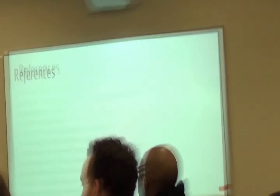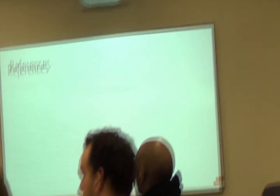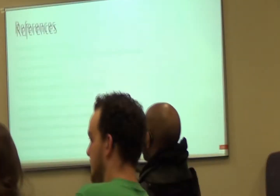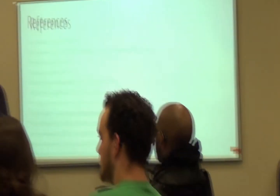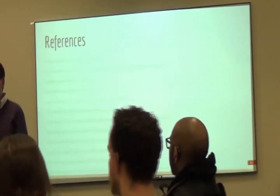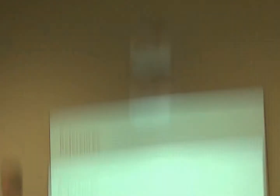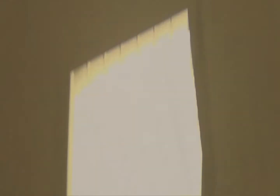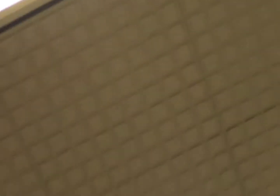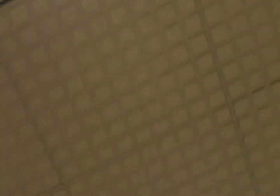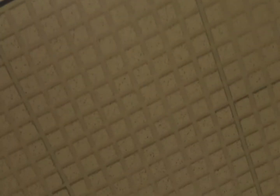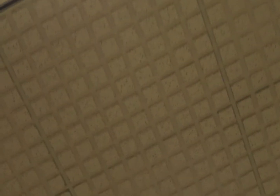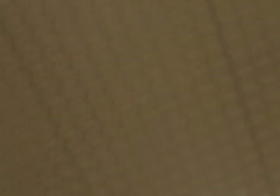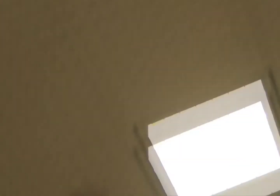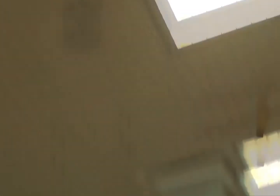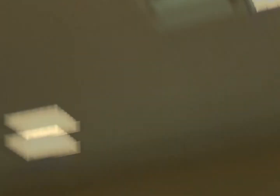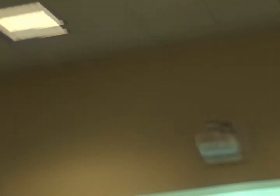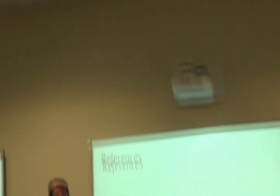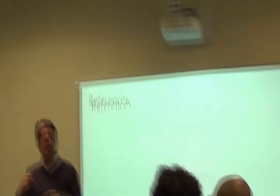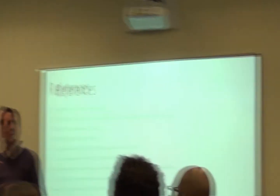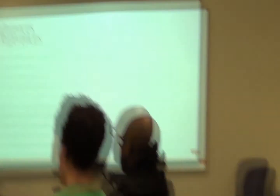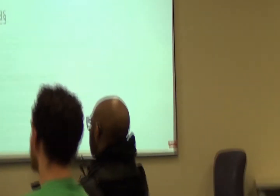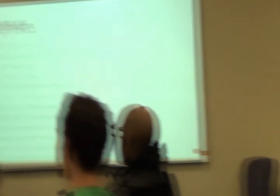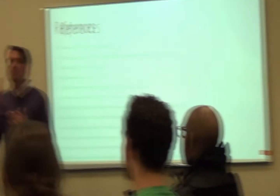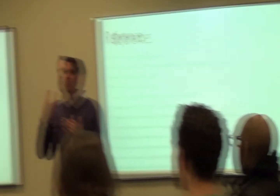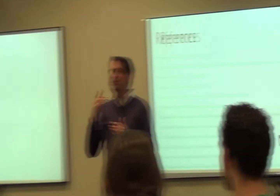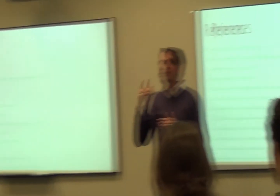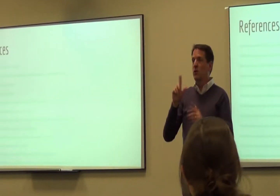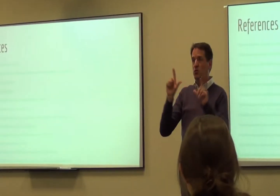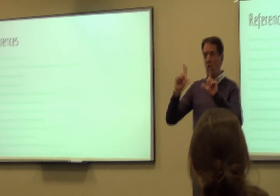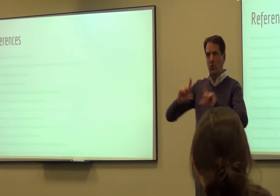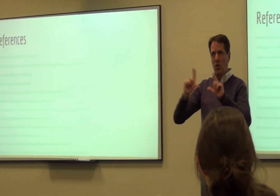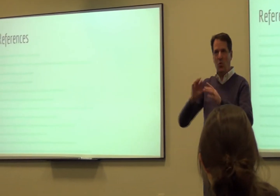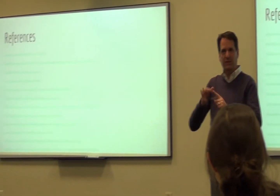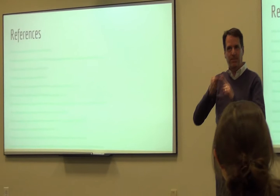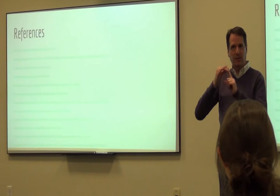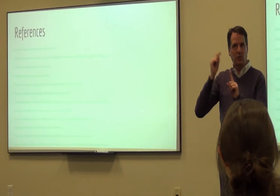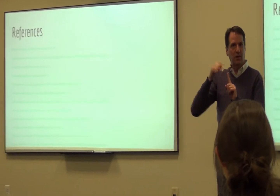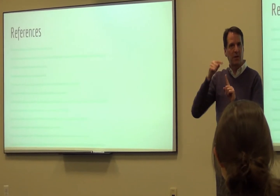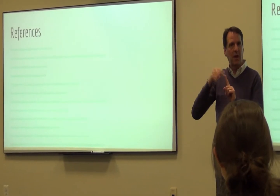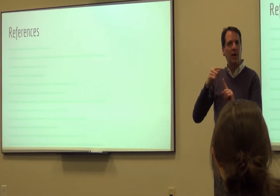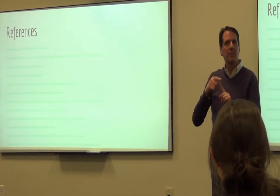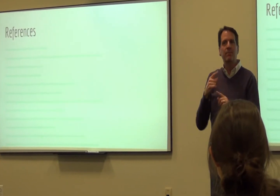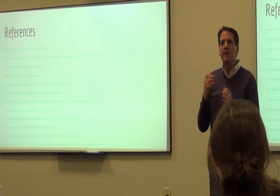a few things to mention. When you go to Japan, in Tokyo specifically,